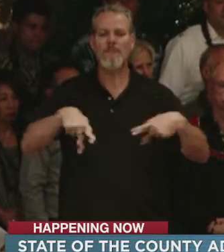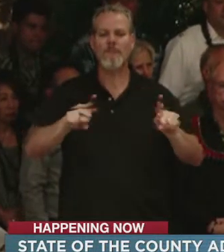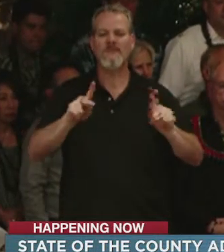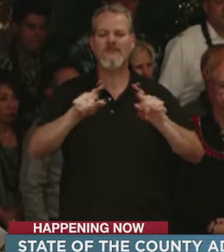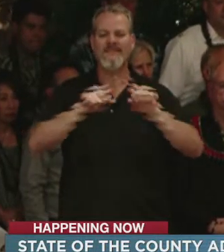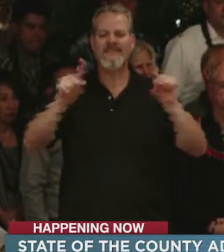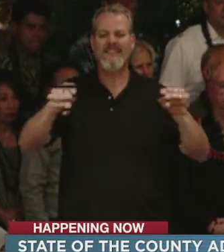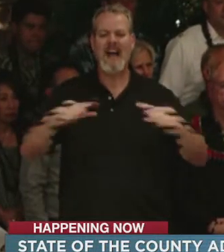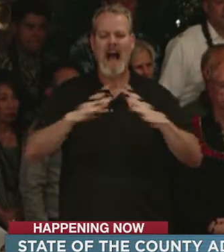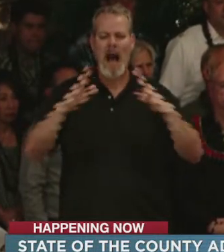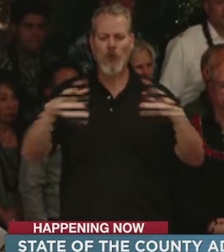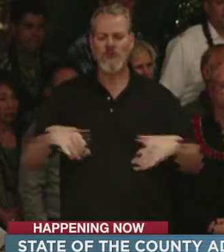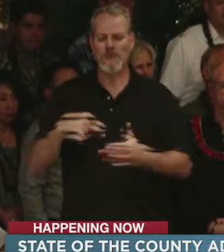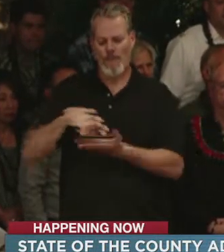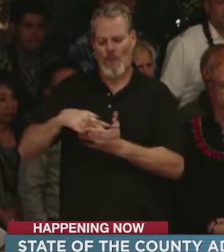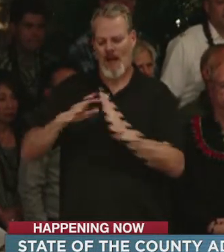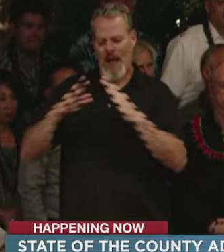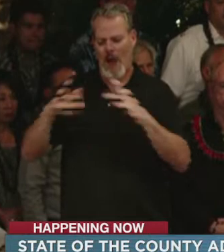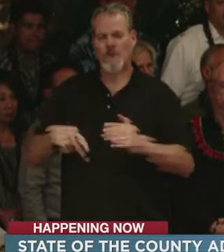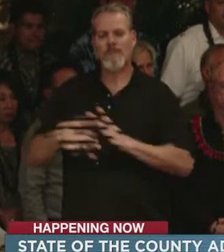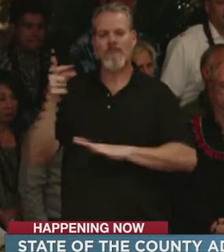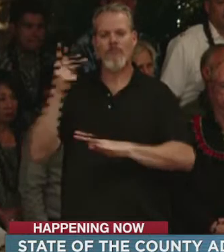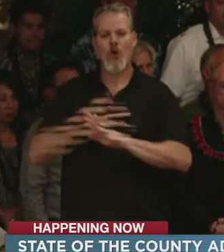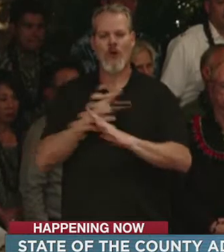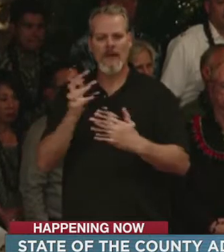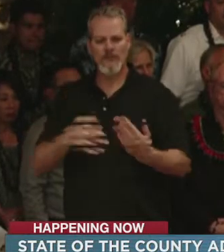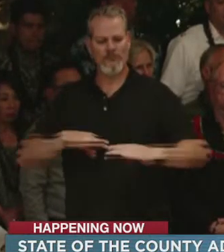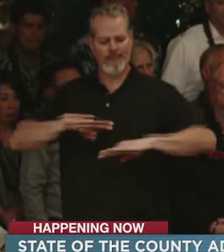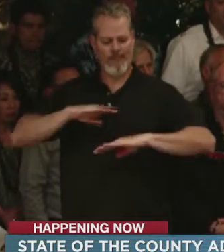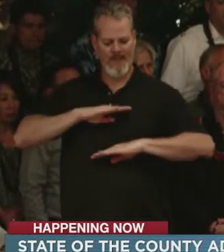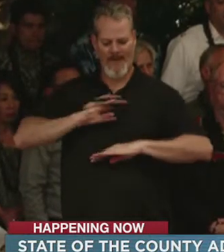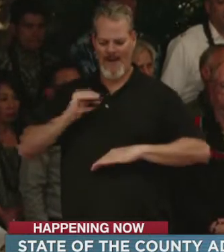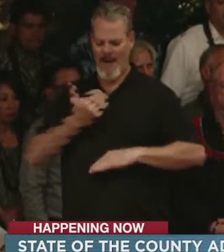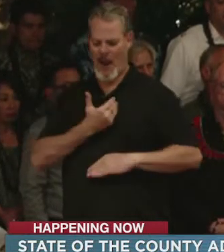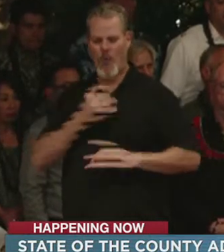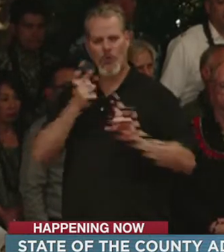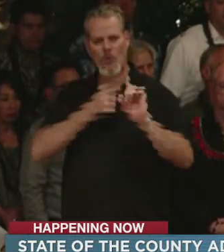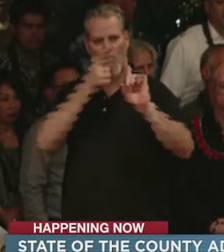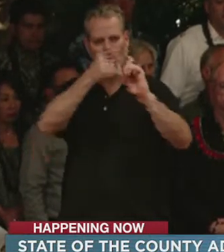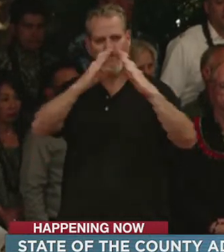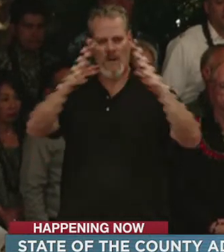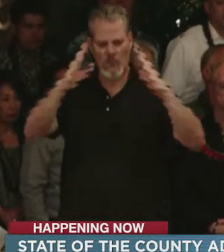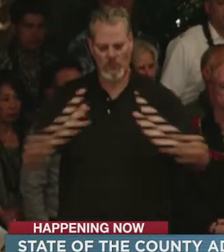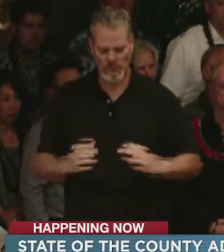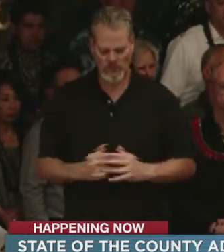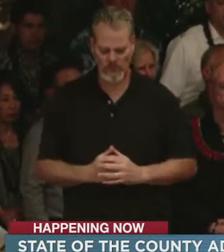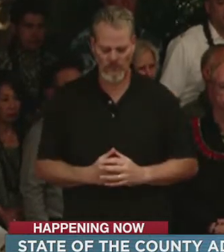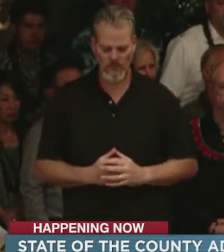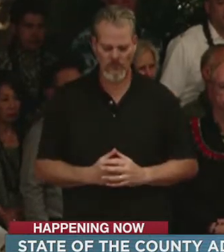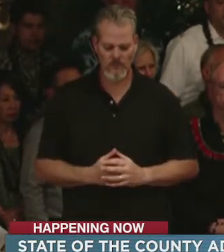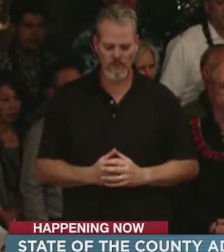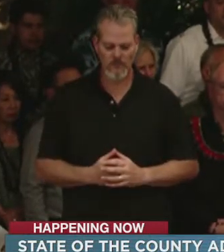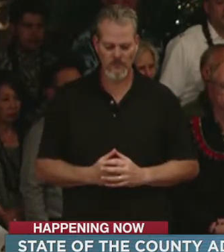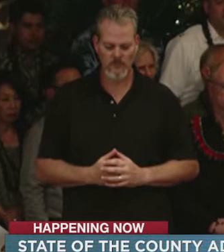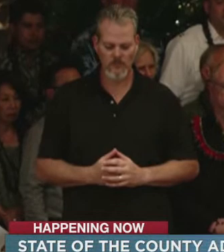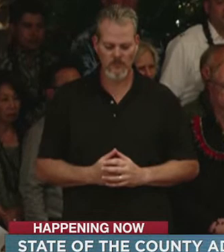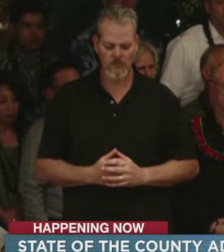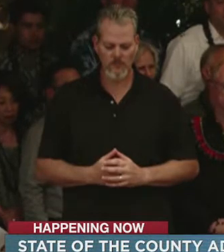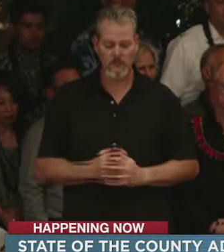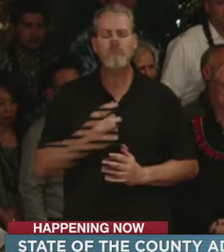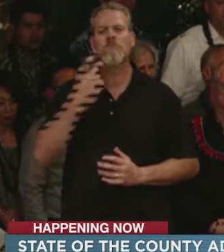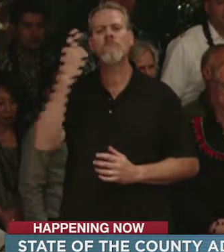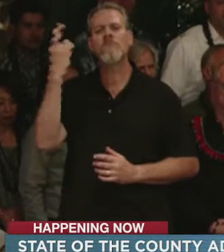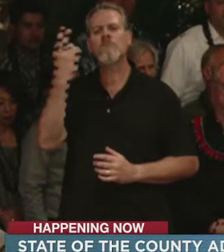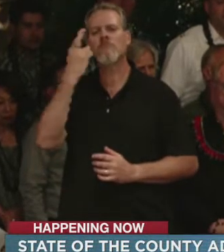and/or affordable housing programs to meet the state and county homeless housing goals. We realize it's not just